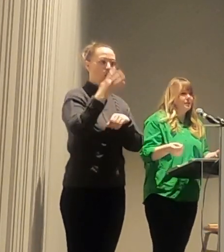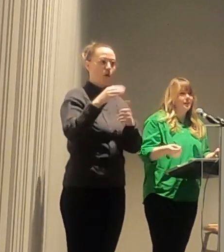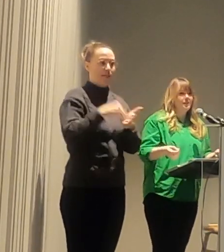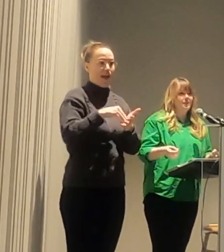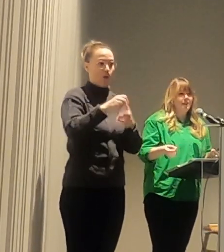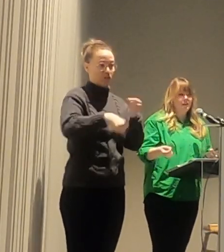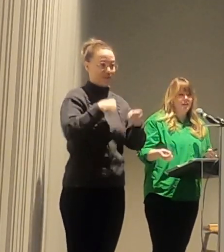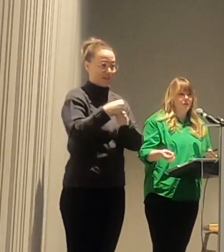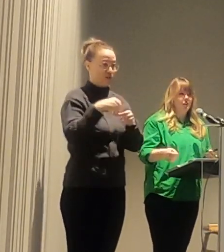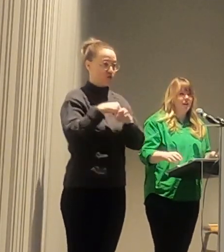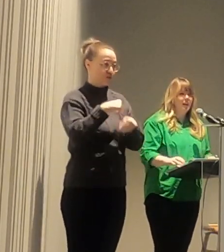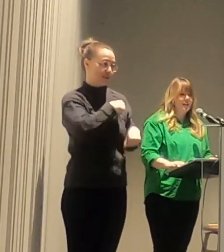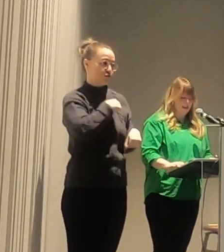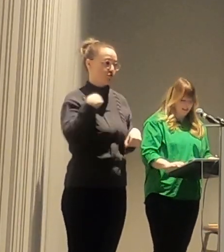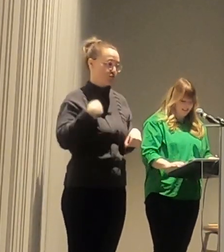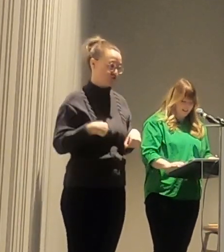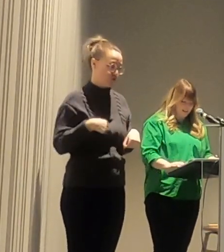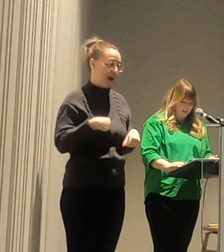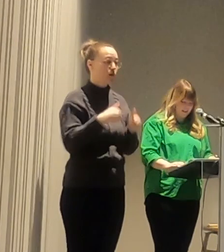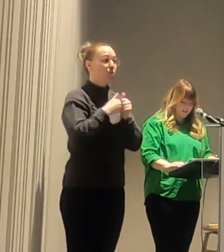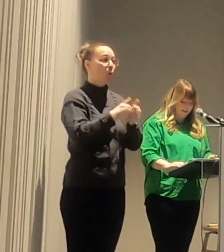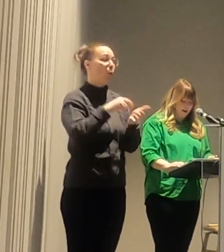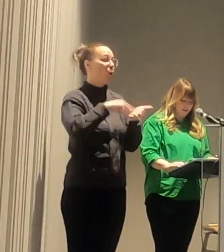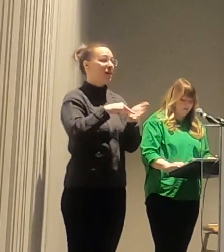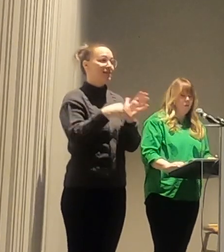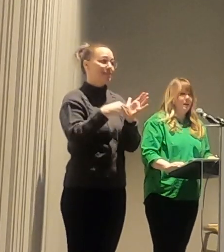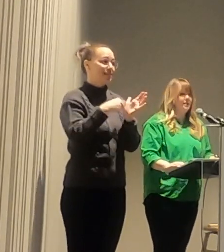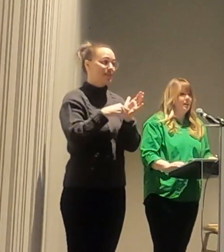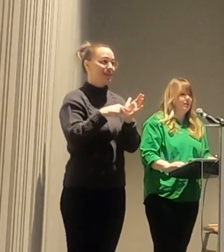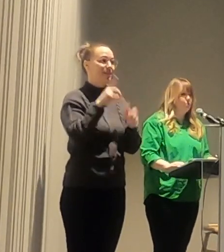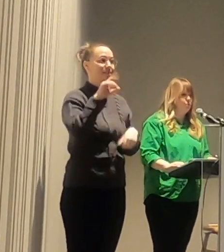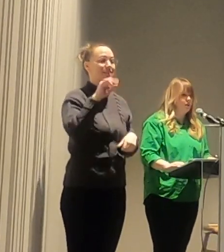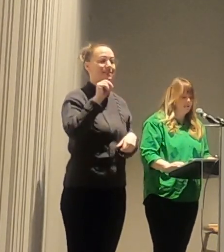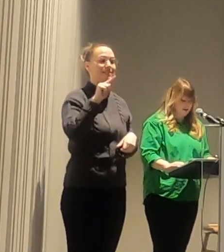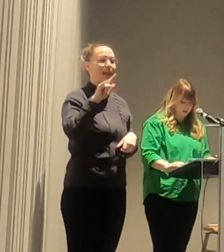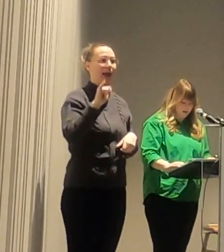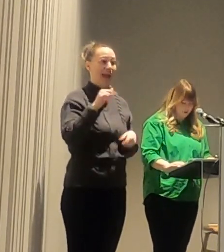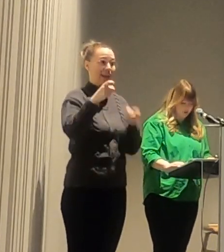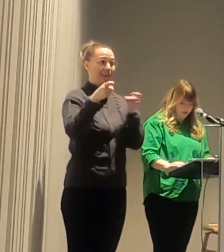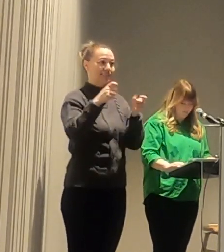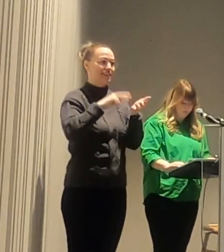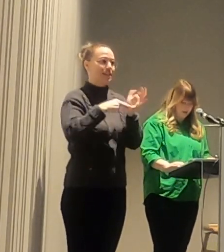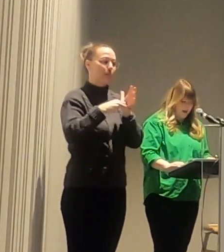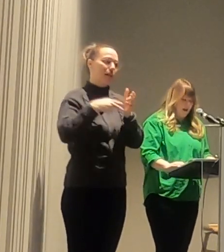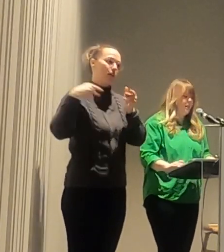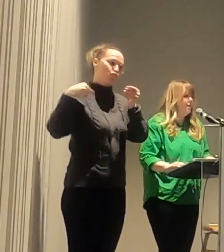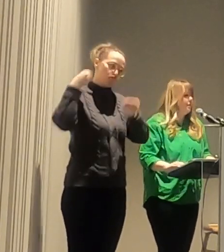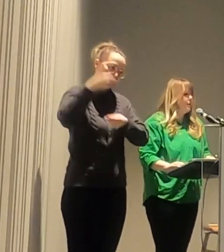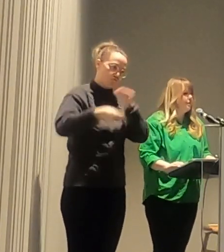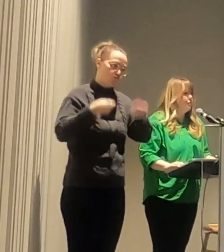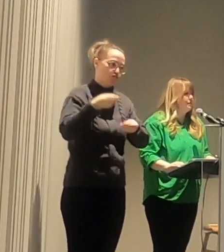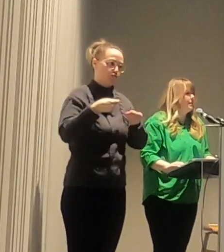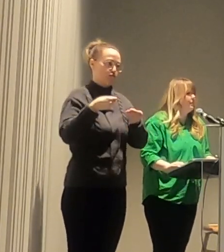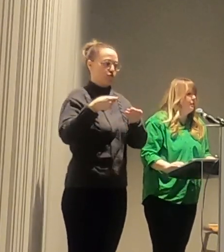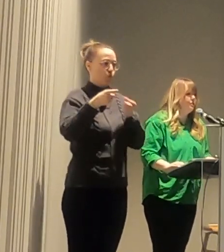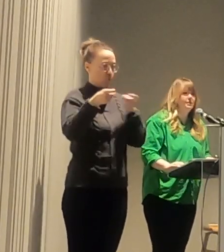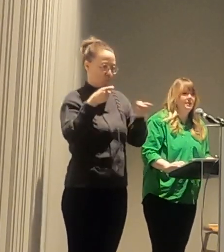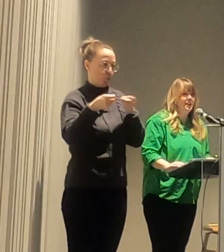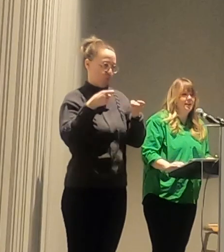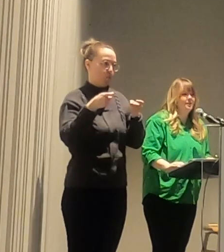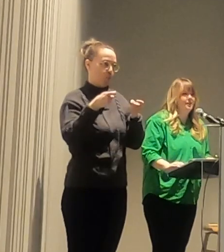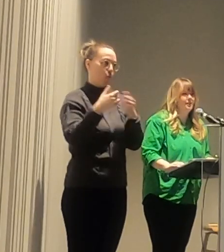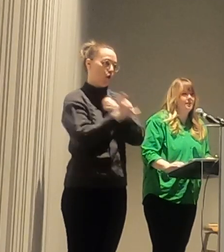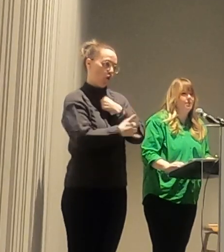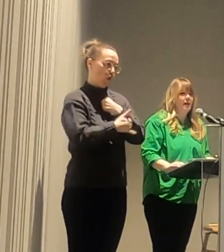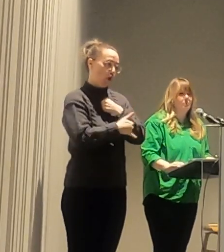So according to the dictionary, a dynasty is a line of hereditary rulers of a country, and other countries that have used